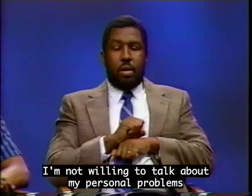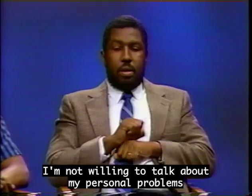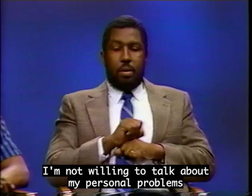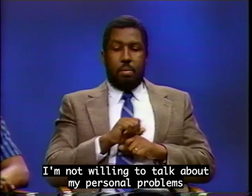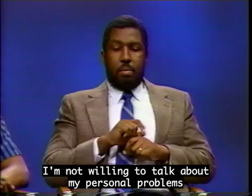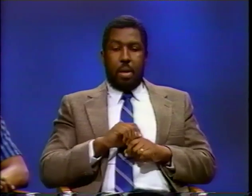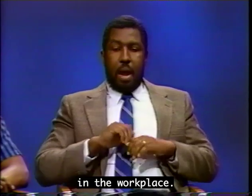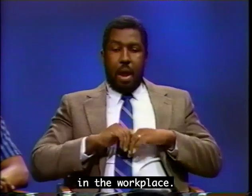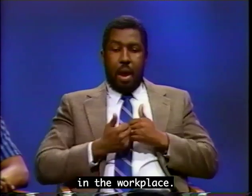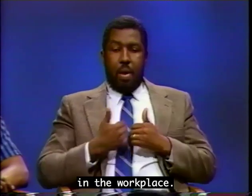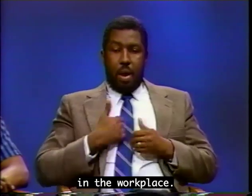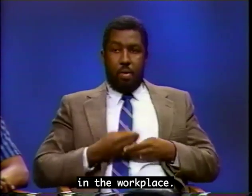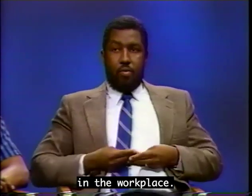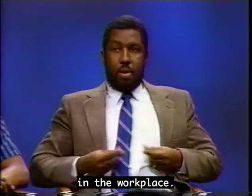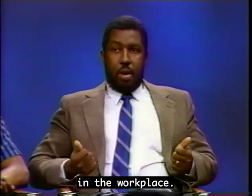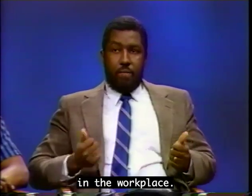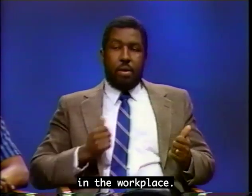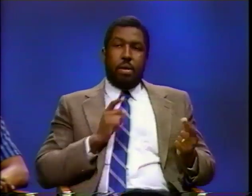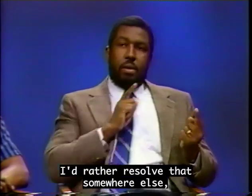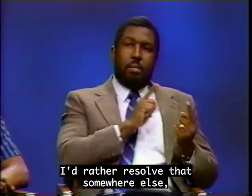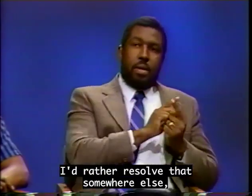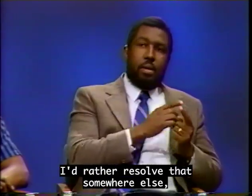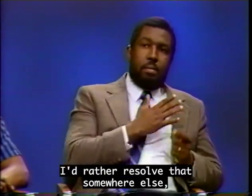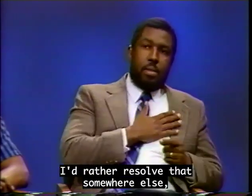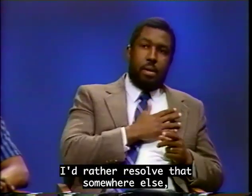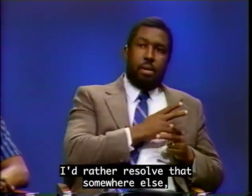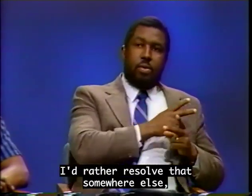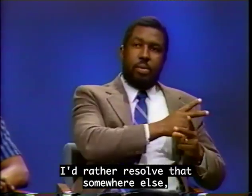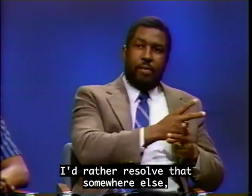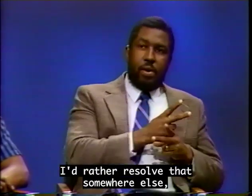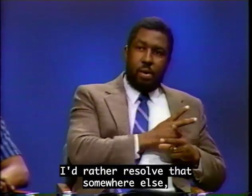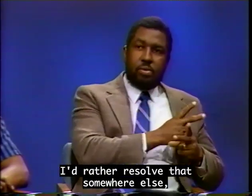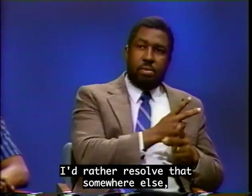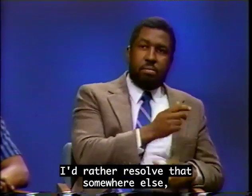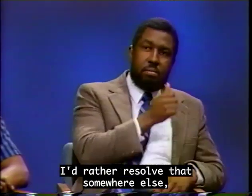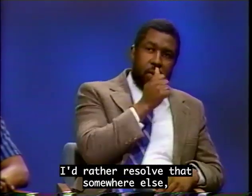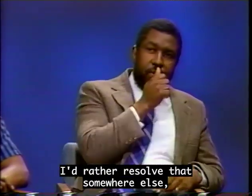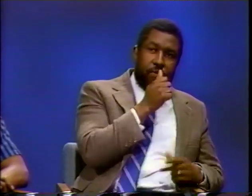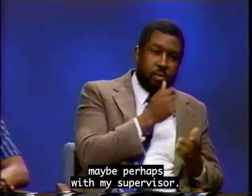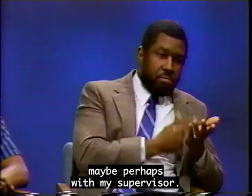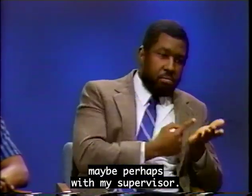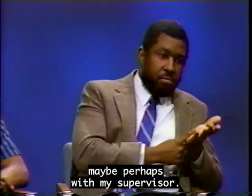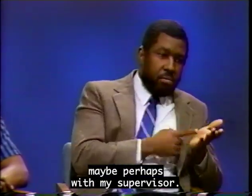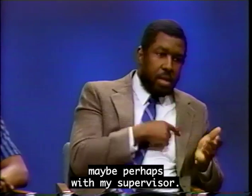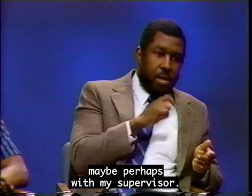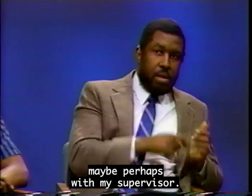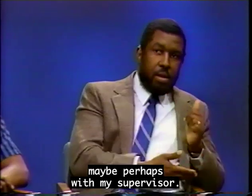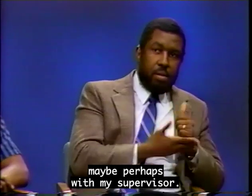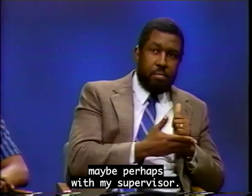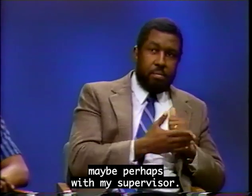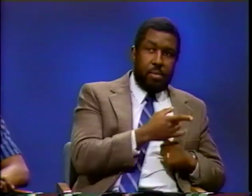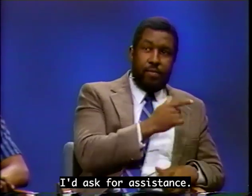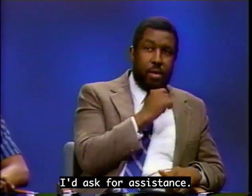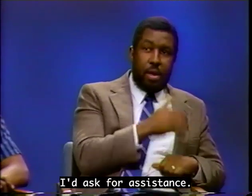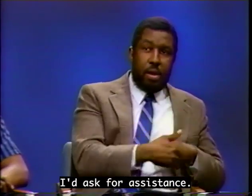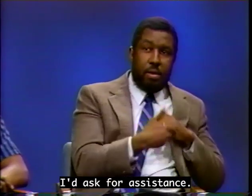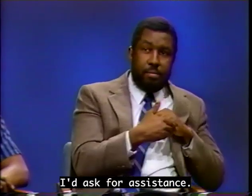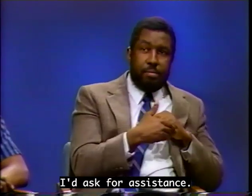personal problems in the workplace. I'd rather resolve that somewhere else, maybe perhaps with my supervisor. I'd ask for